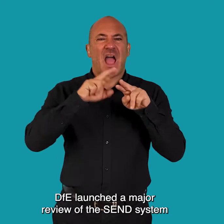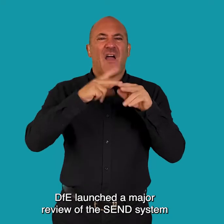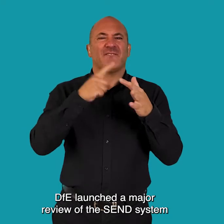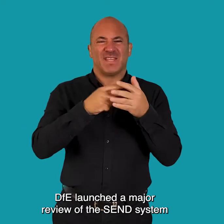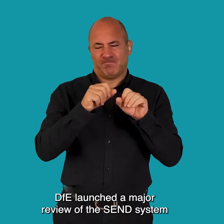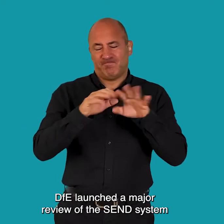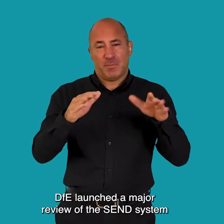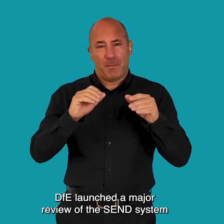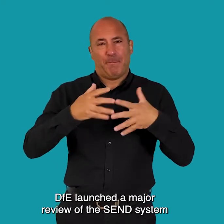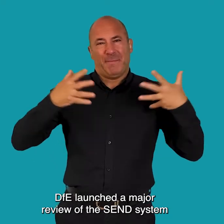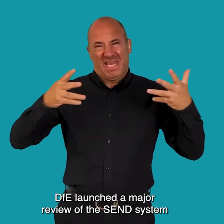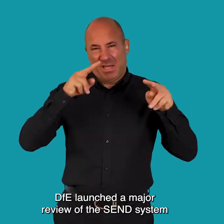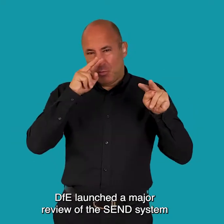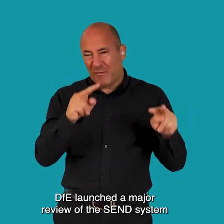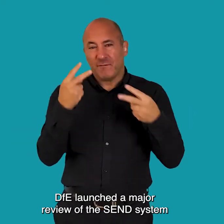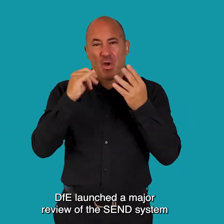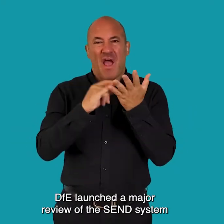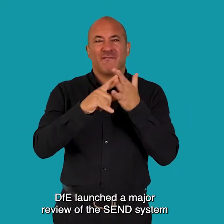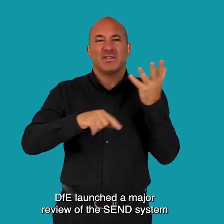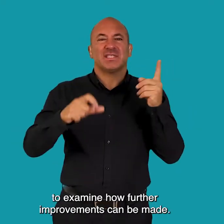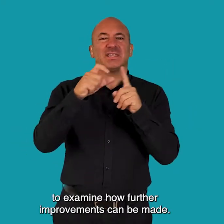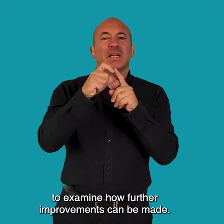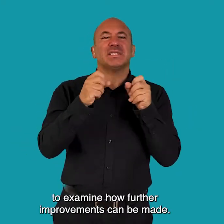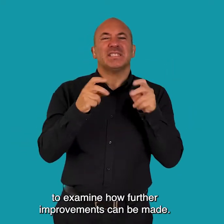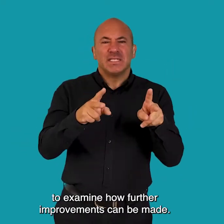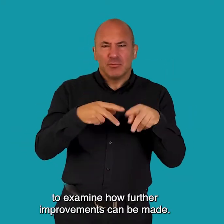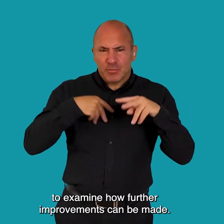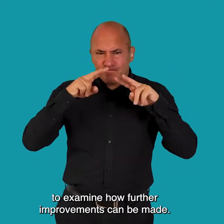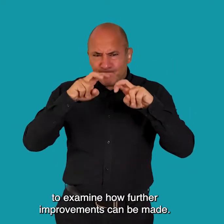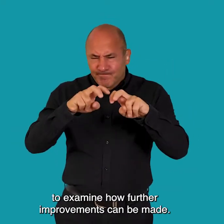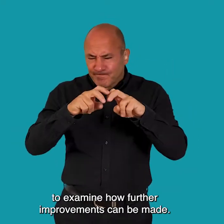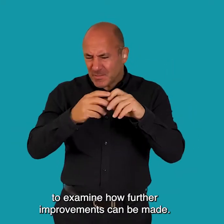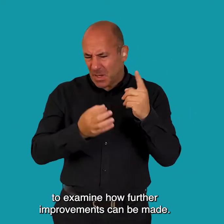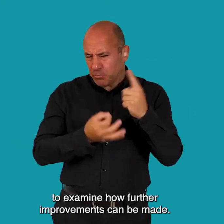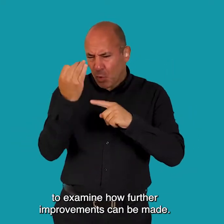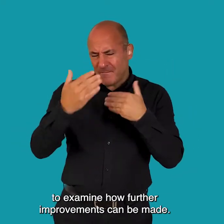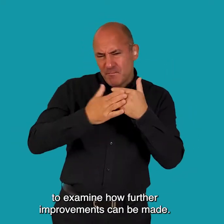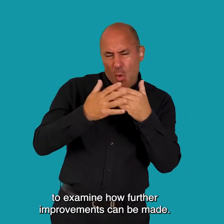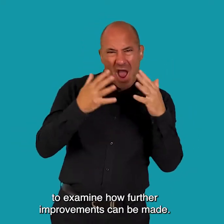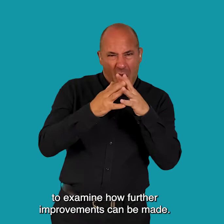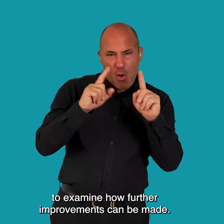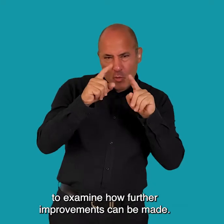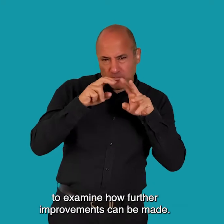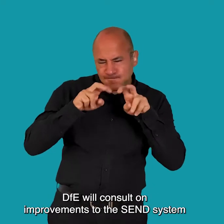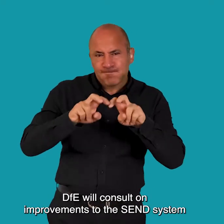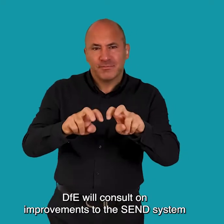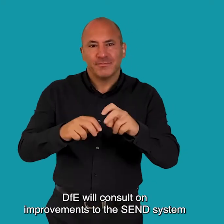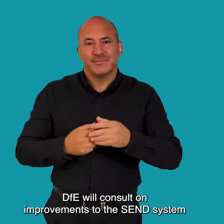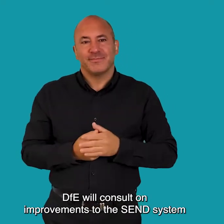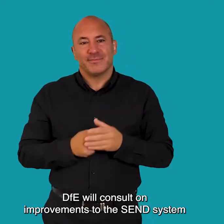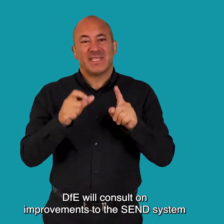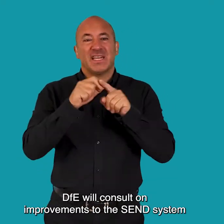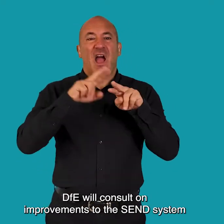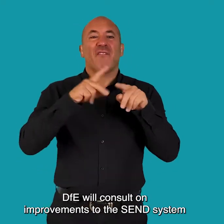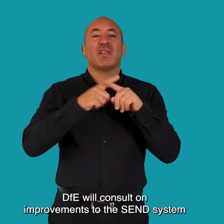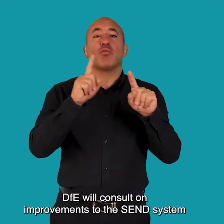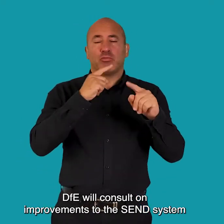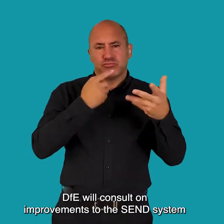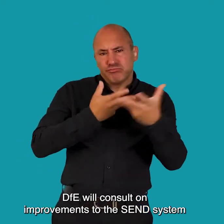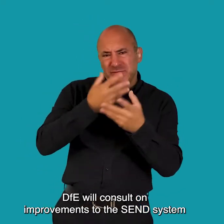launched a major review of the SEND system to examine how further improvements can be made. DFE will consult on improvements